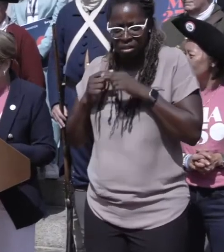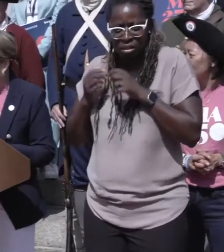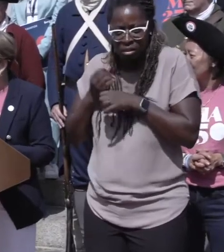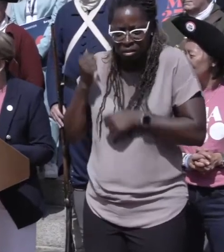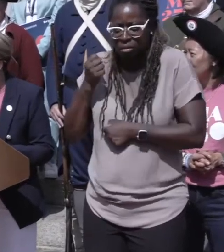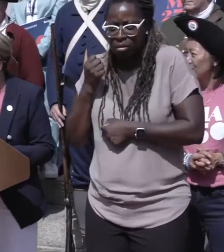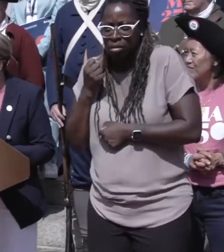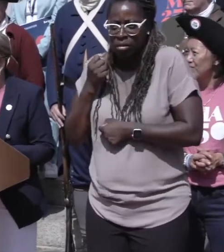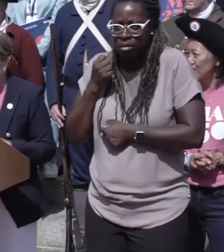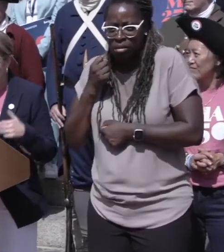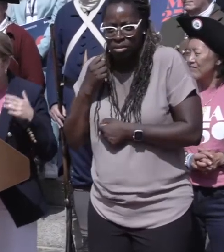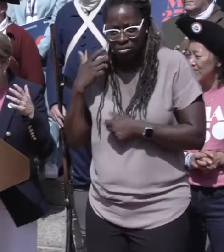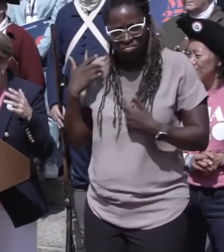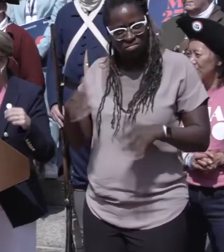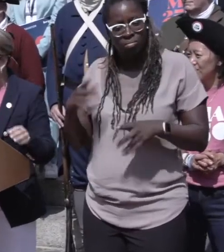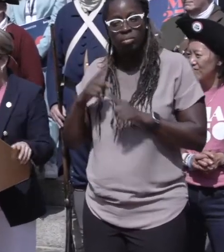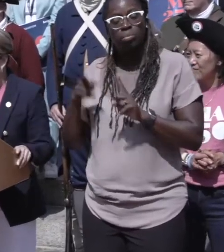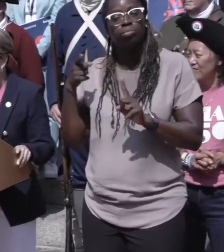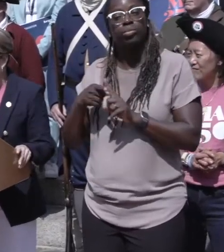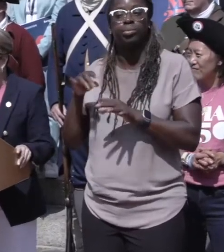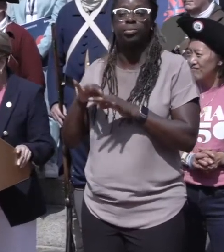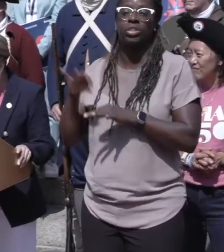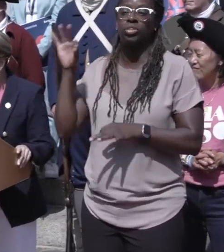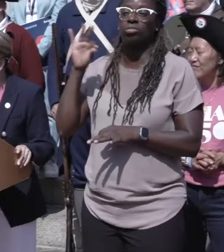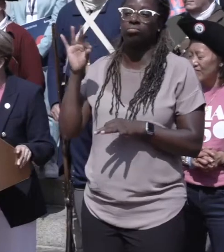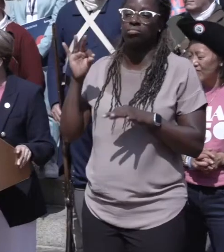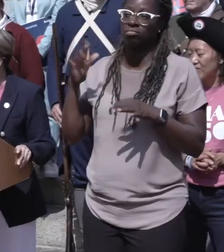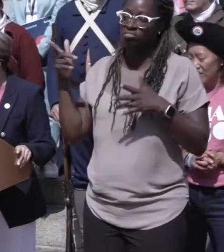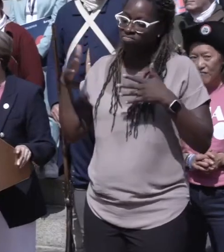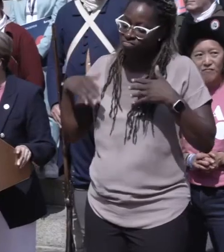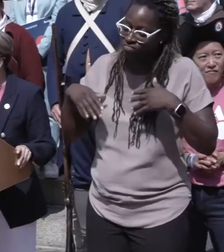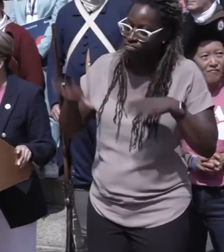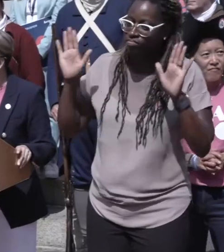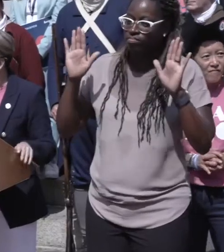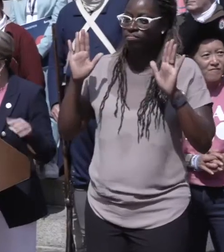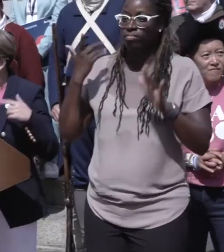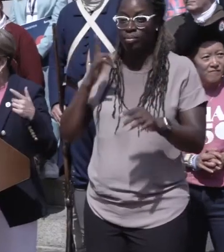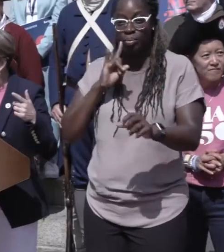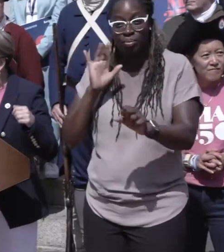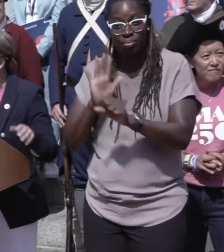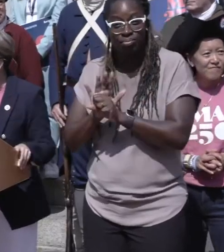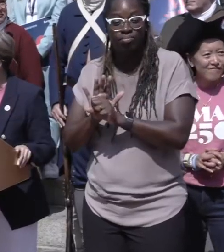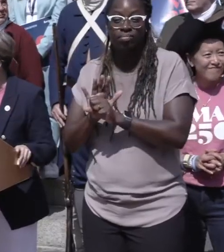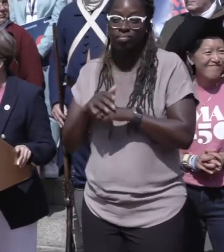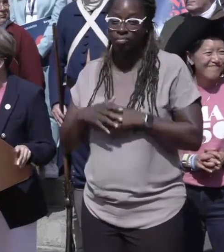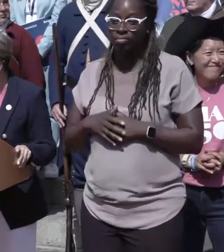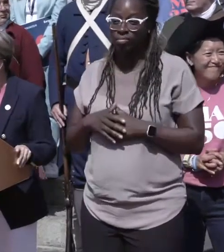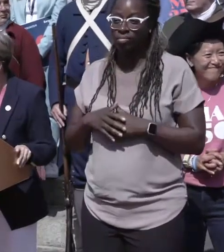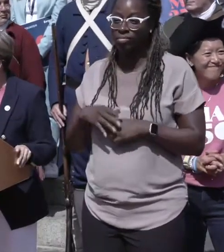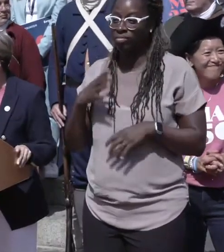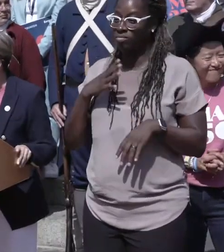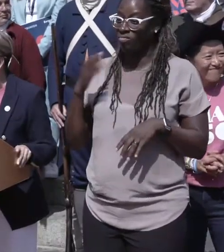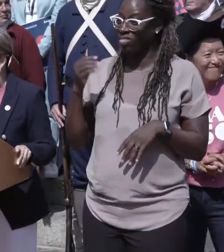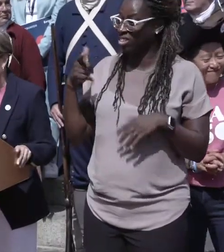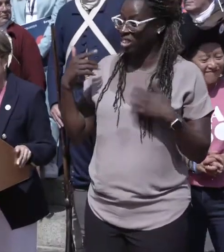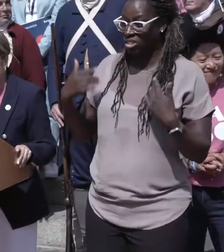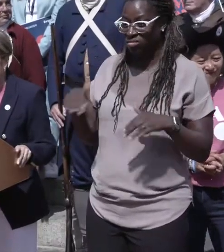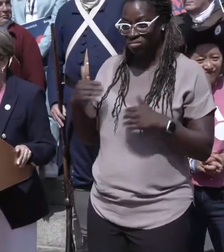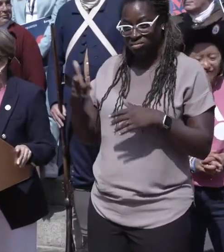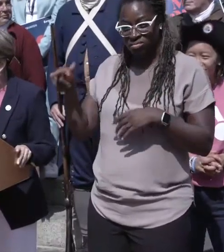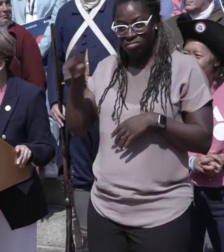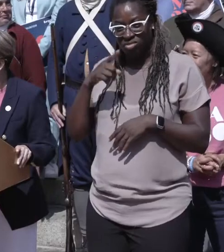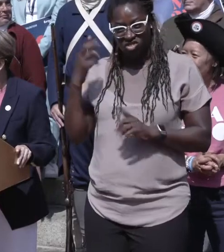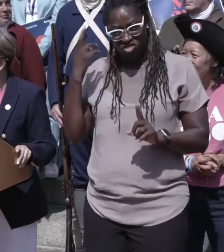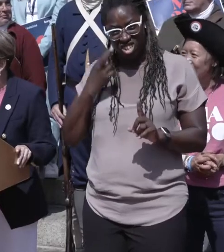sacrifice, selflessness, commitment, truly putting country or aspiring country above oneself that